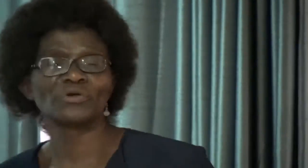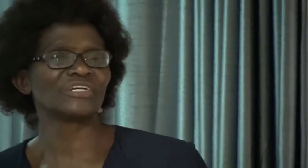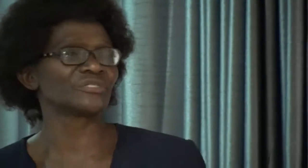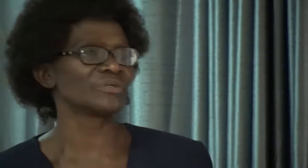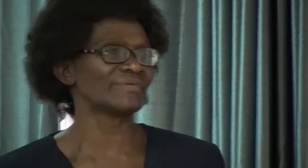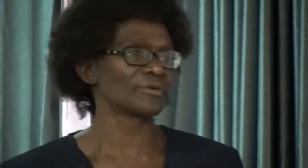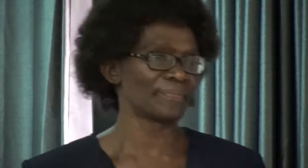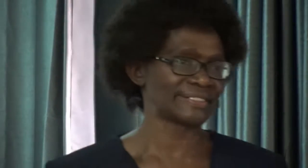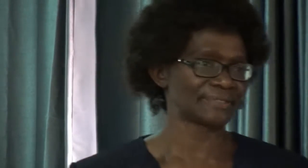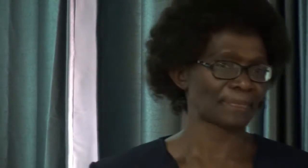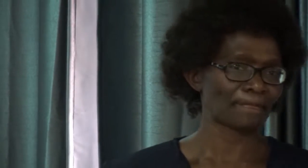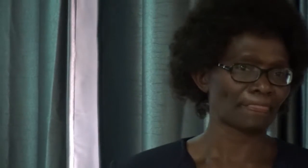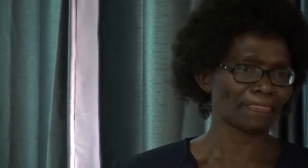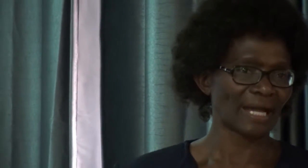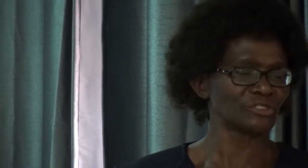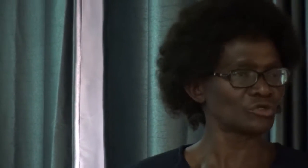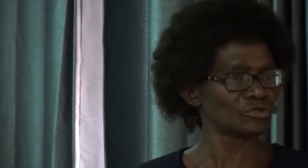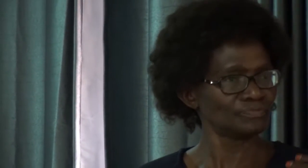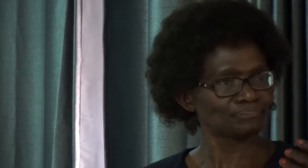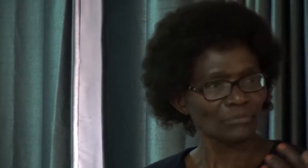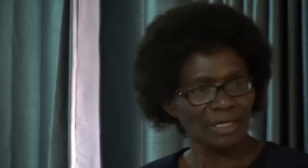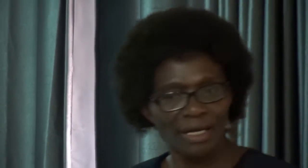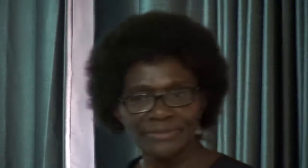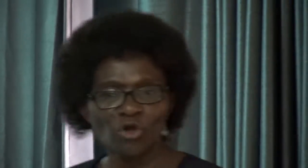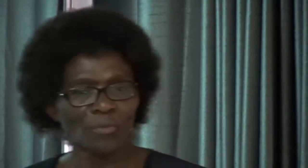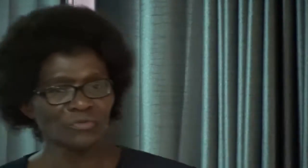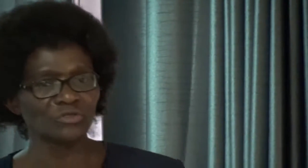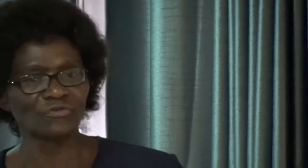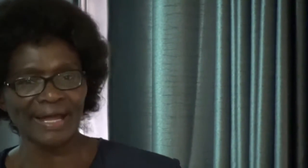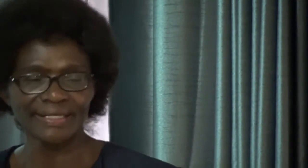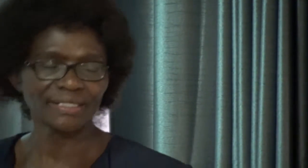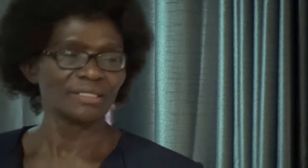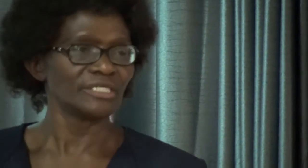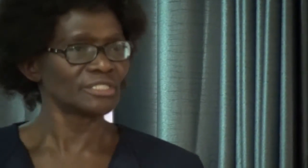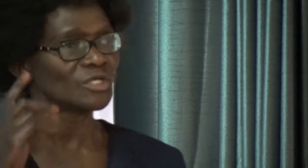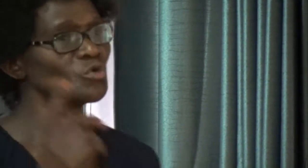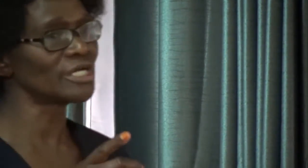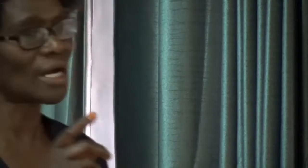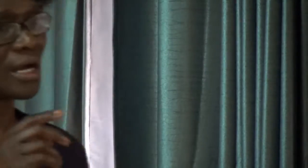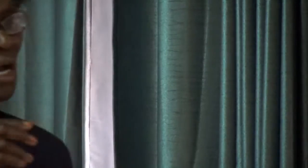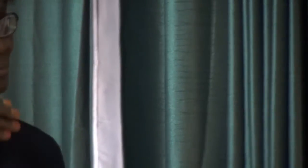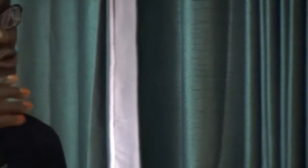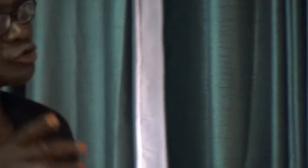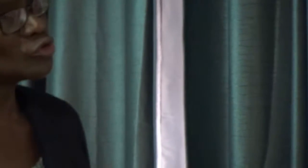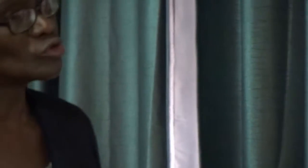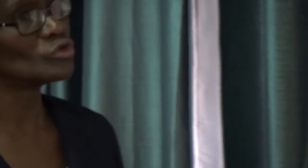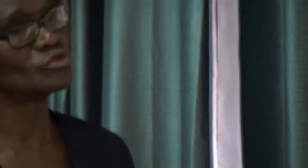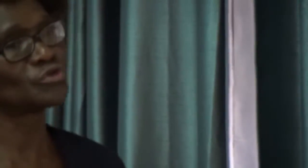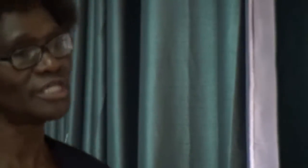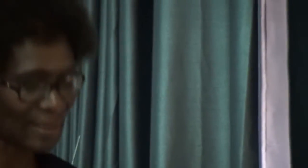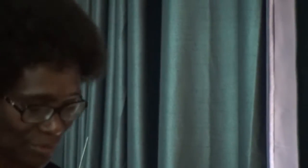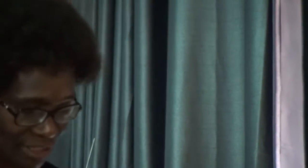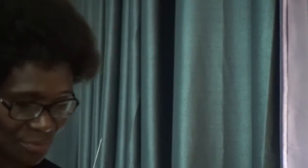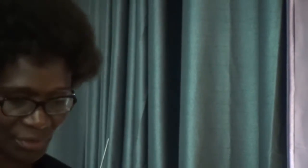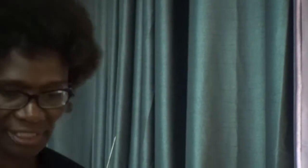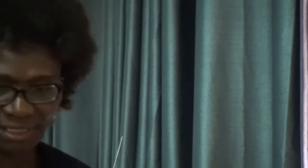for professional development. And so the common way of learning is really looking up to you to